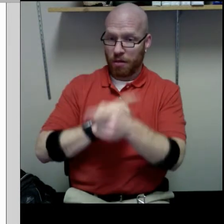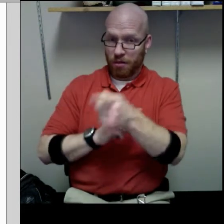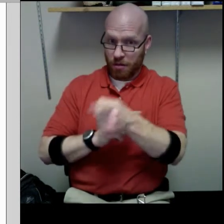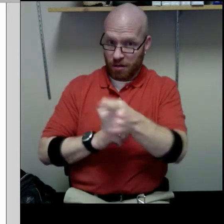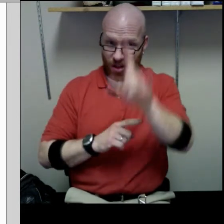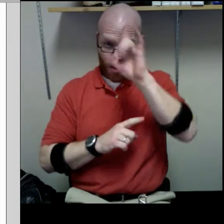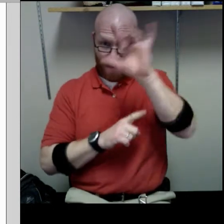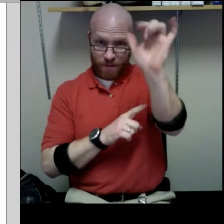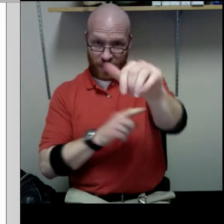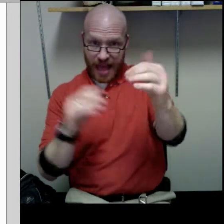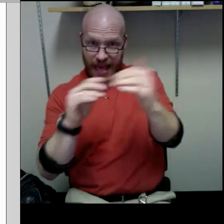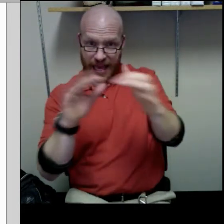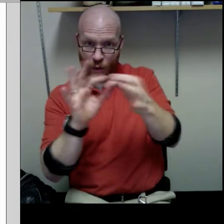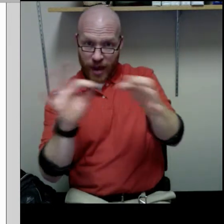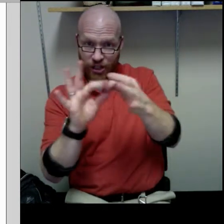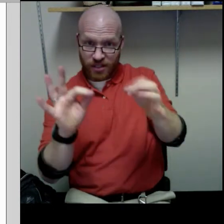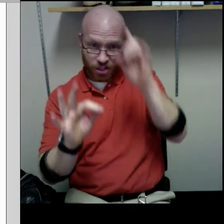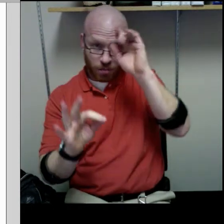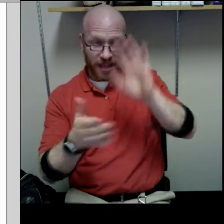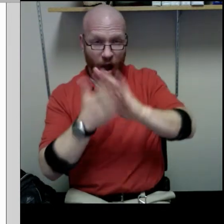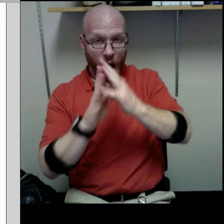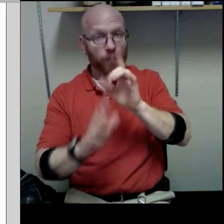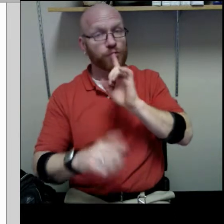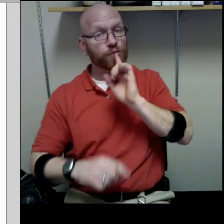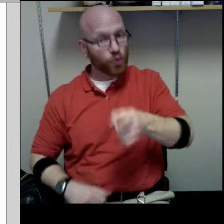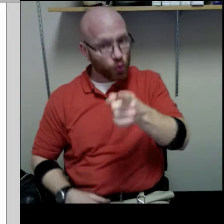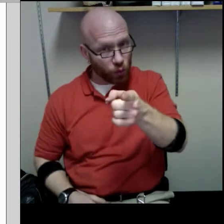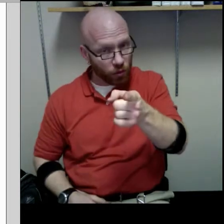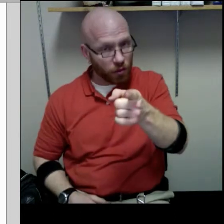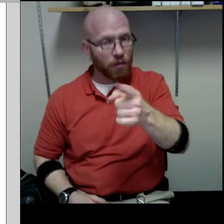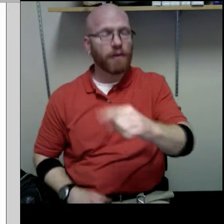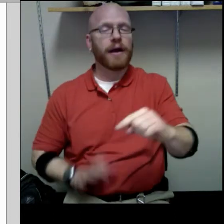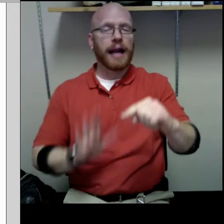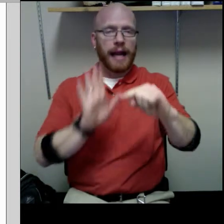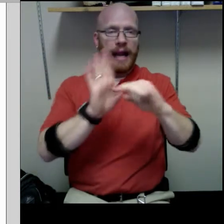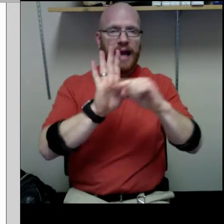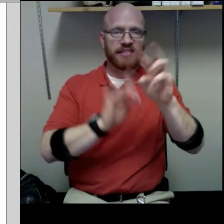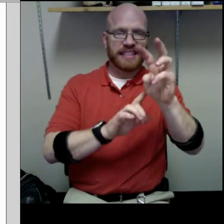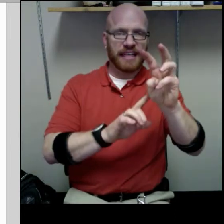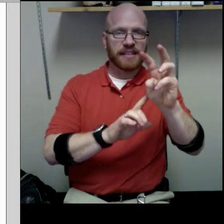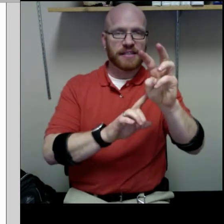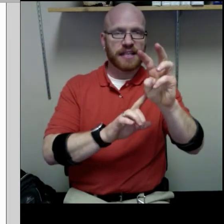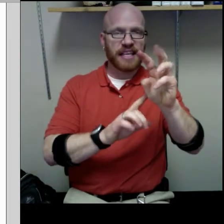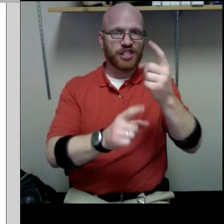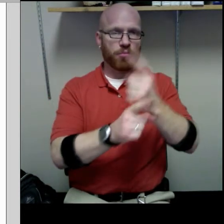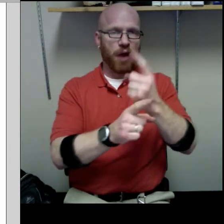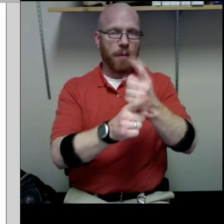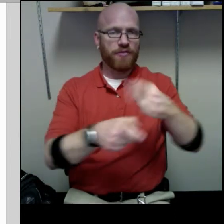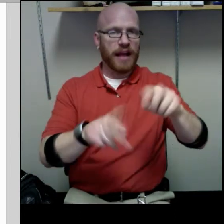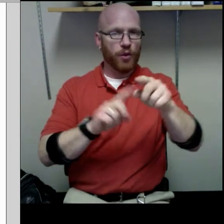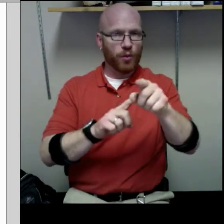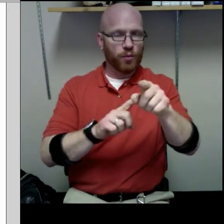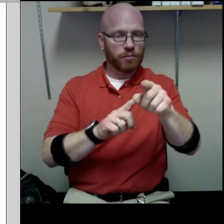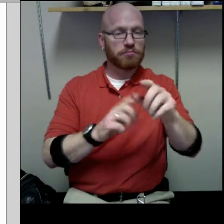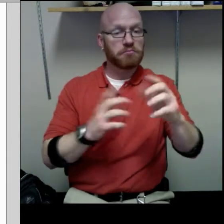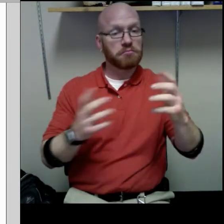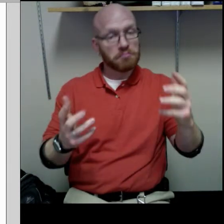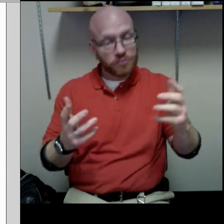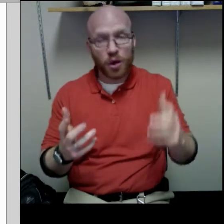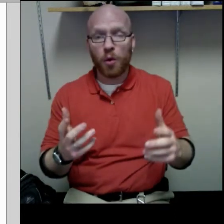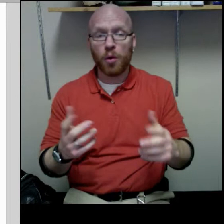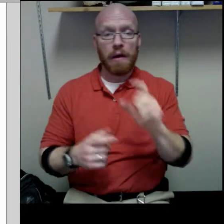variable, for that equation to become true, negative 6 is a proper value.